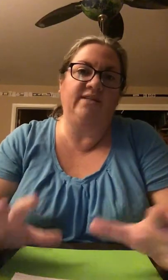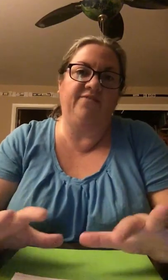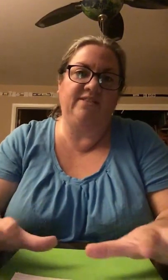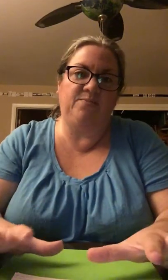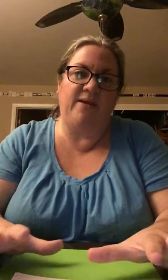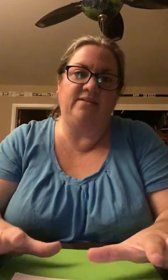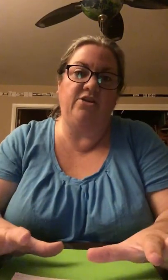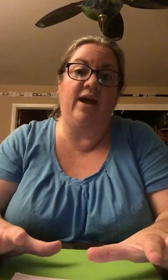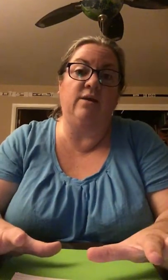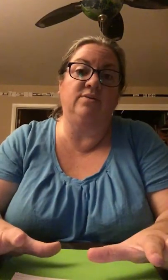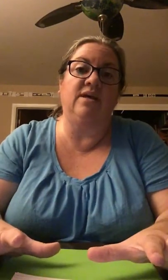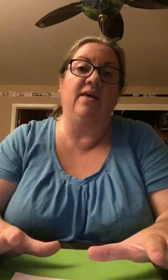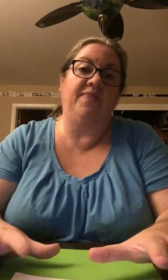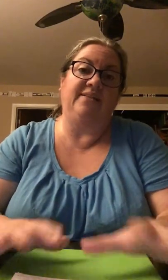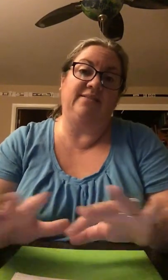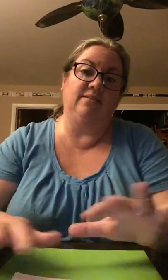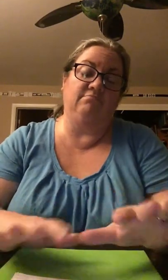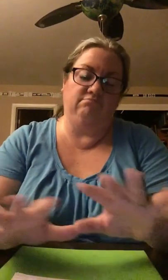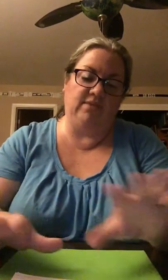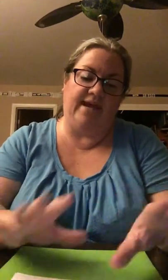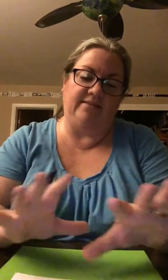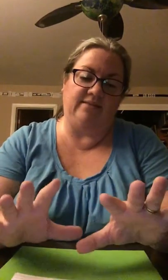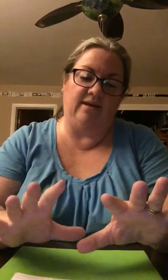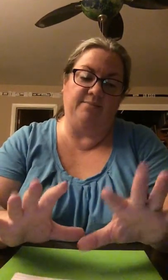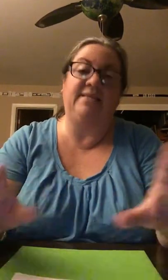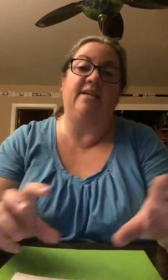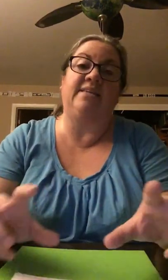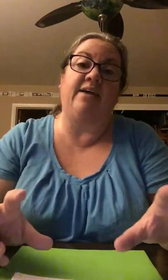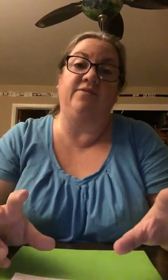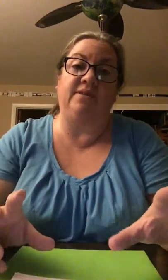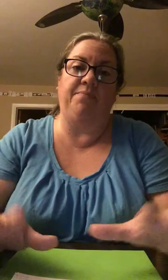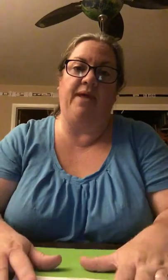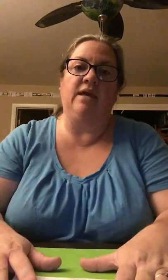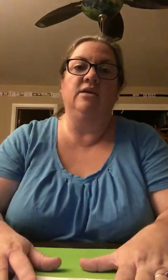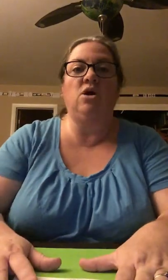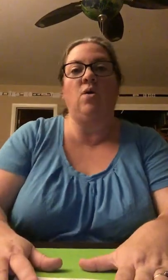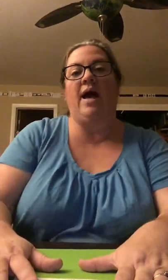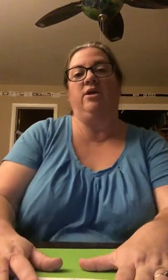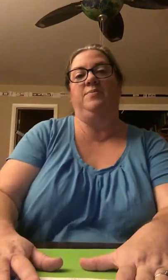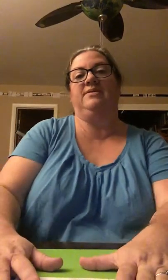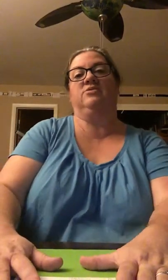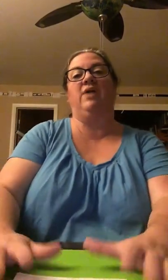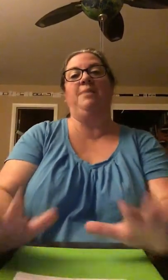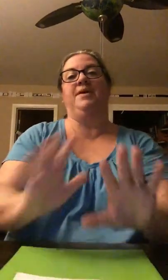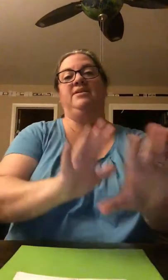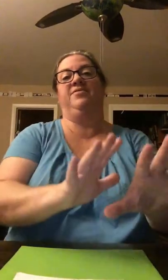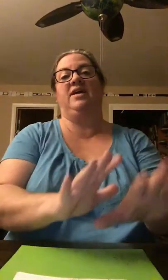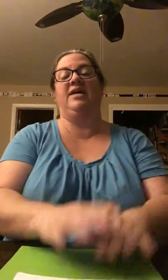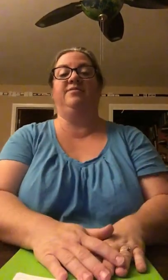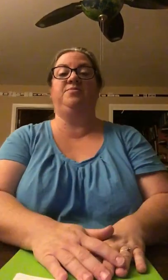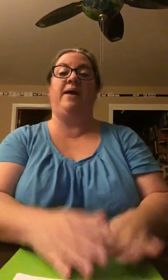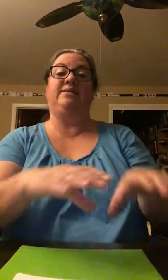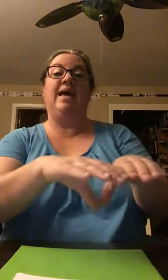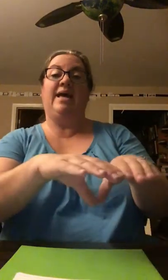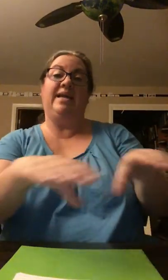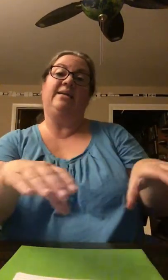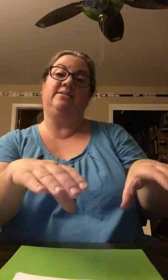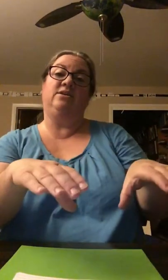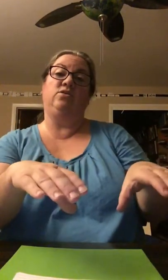different space in your house that's set aside for something. So I could be describing a different kind of space and I could still use